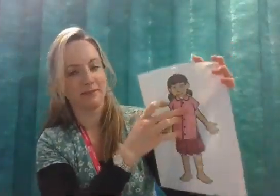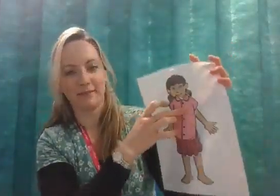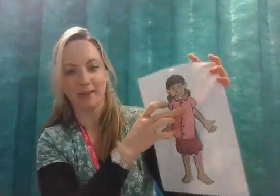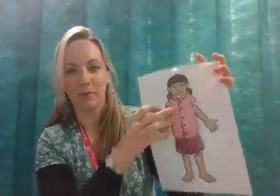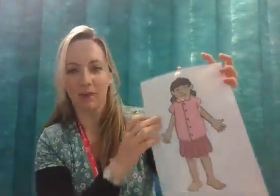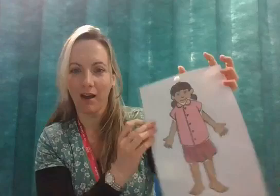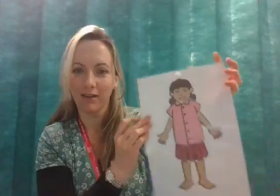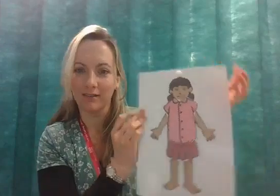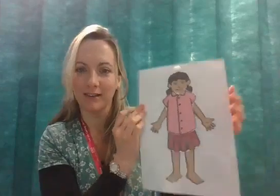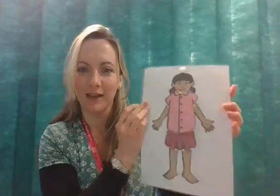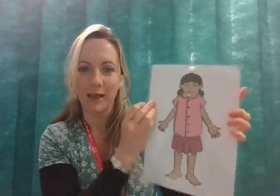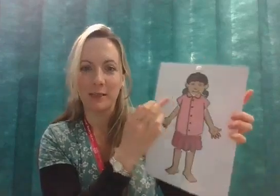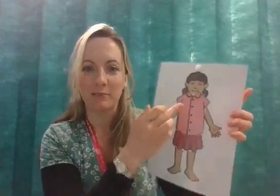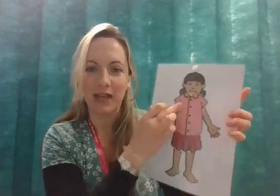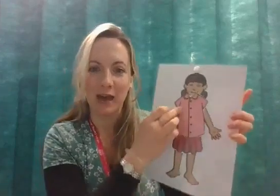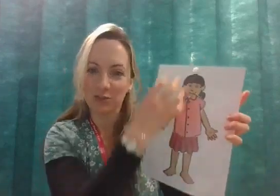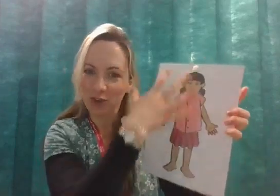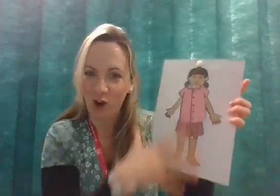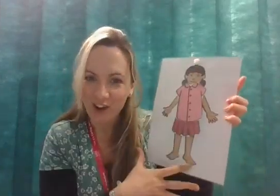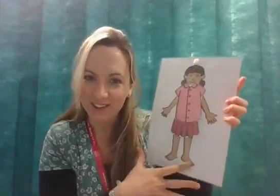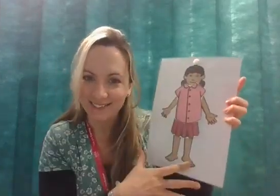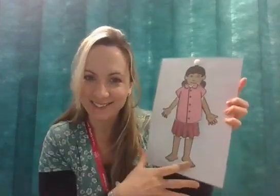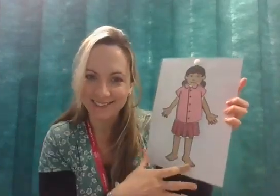There we go. Blouse on.